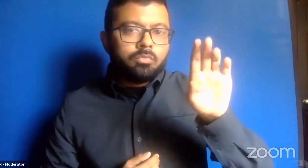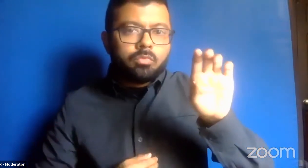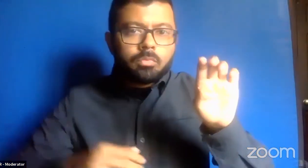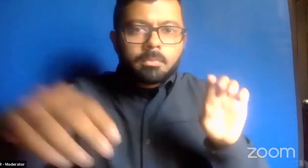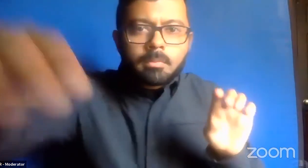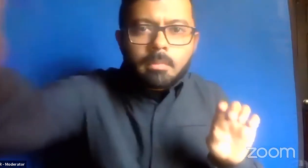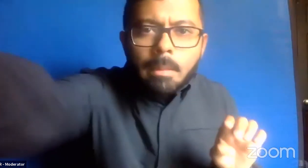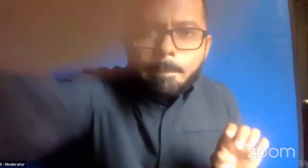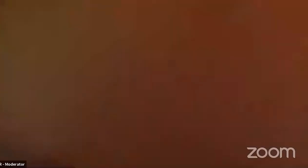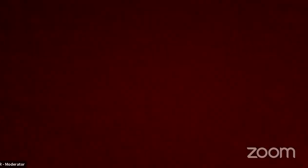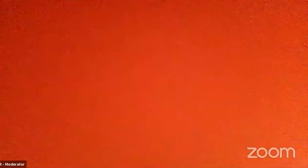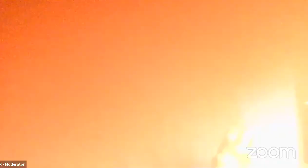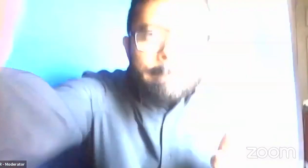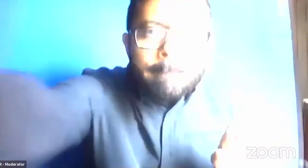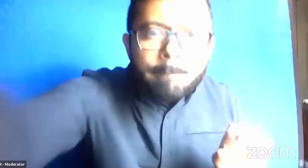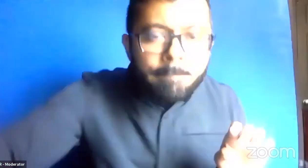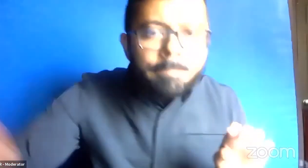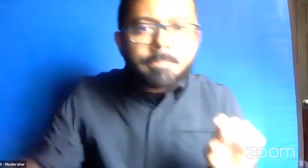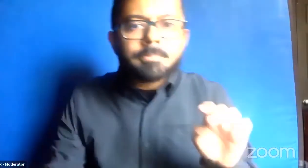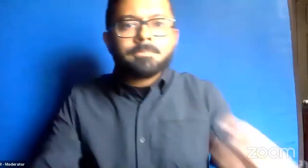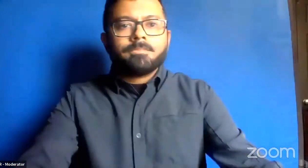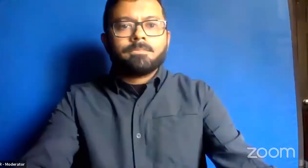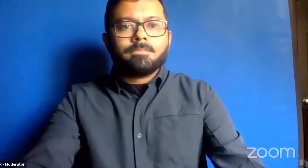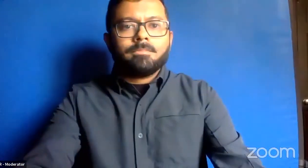comments through YouTube.